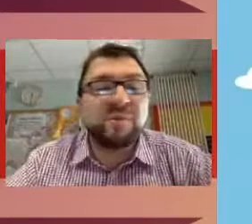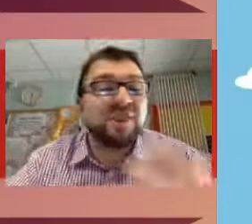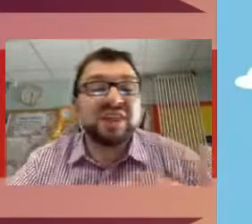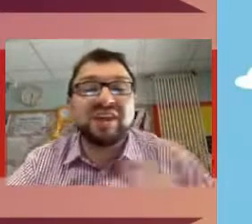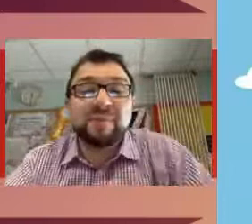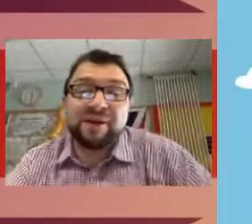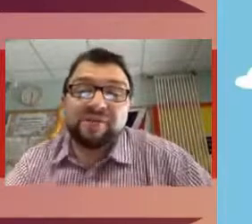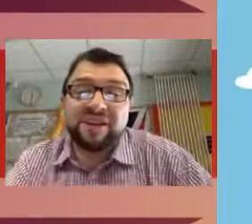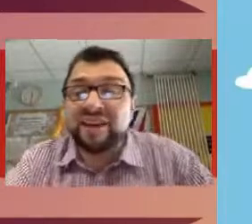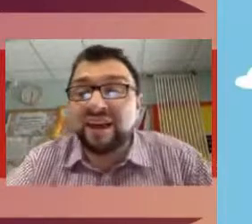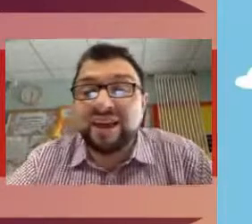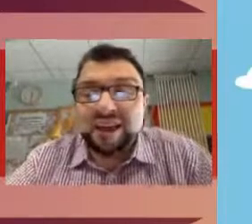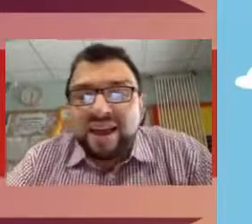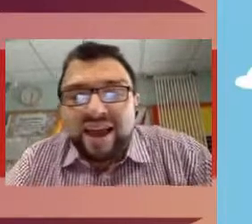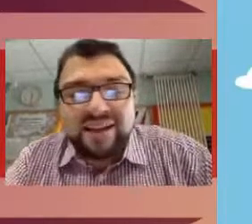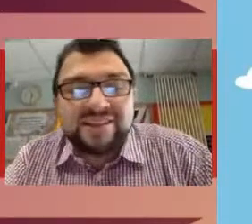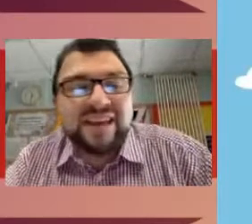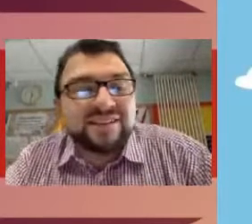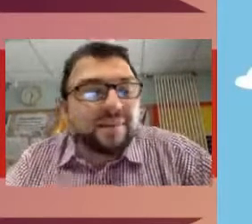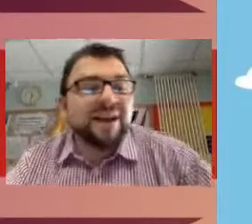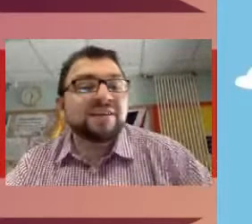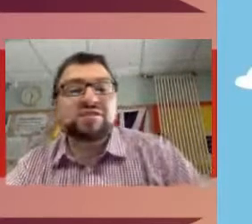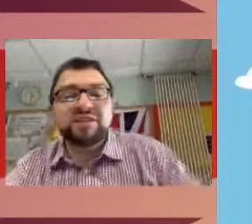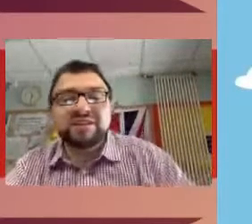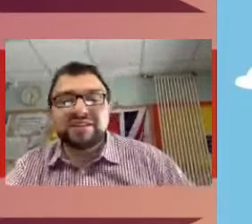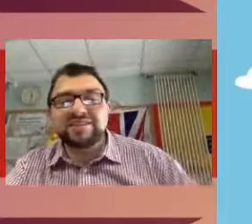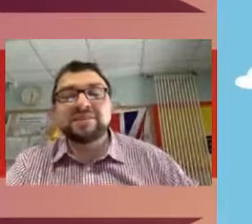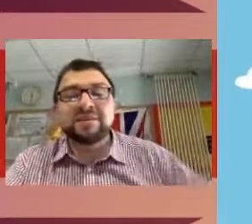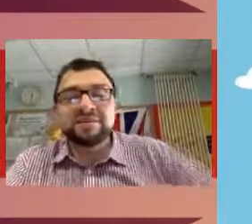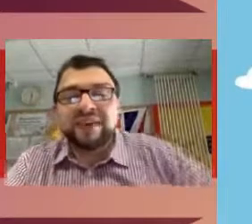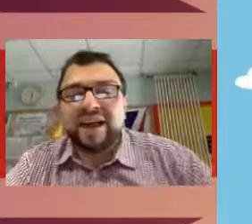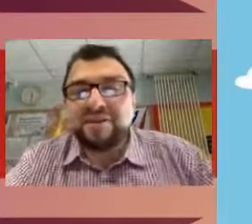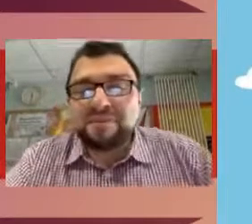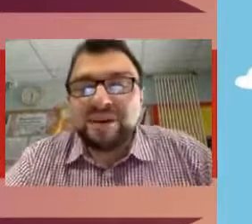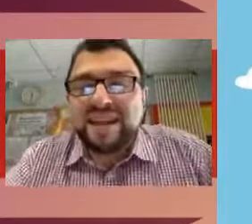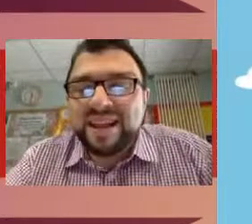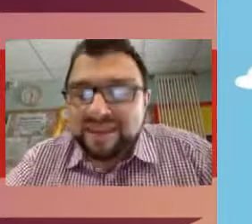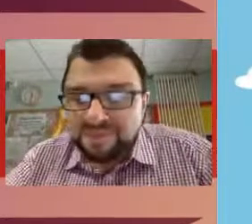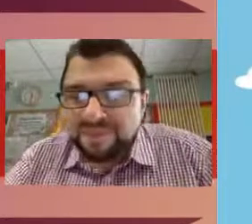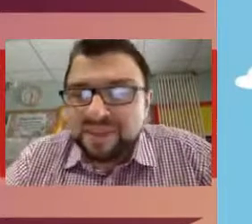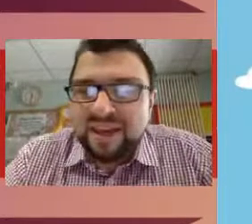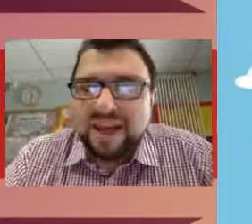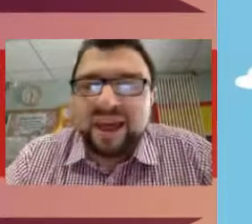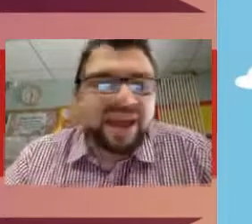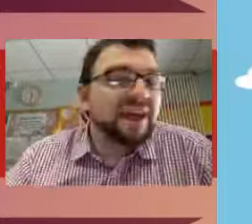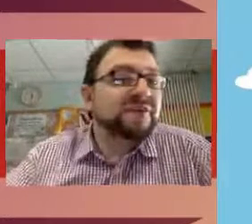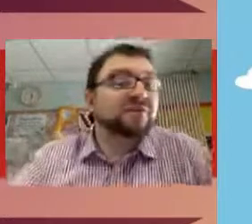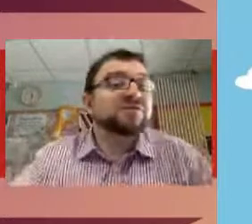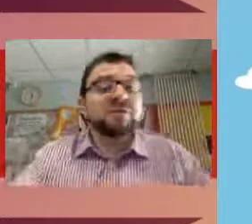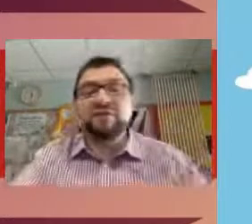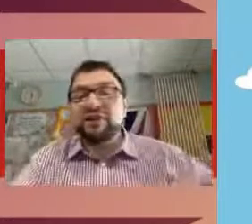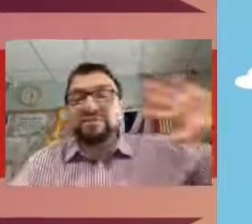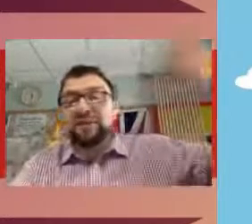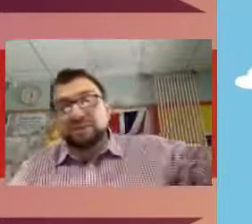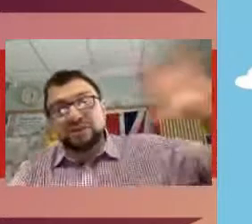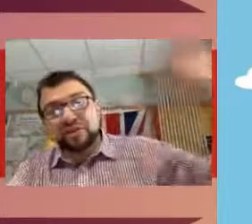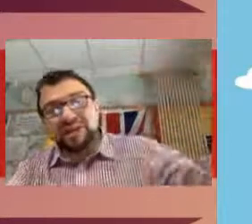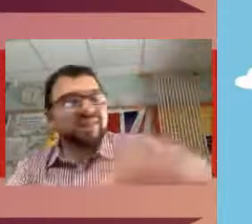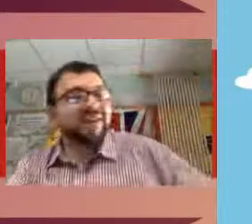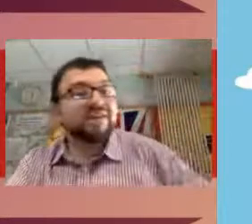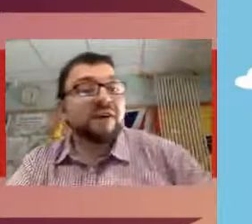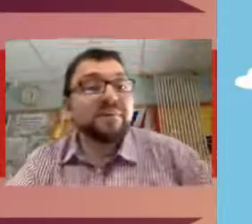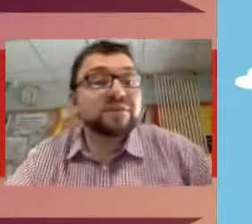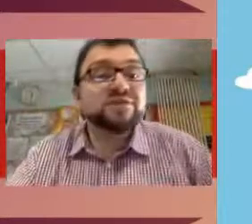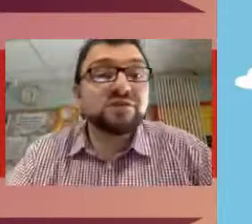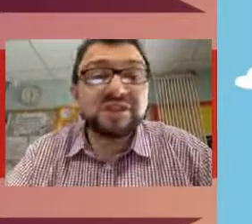this morning when we're thinking about VE Day. Hello to Isabel, who's joining us. Hello from Lily. And hello from the Scott family who are tuning